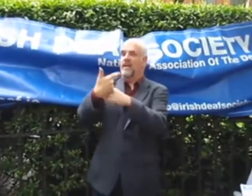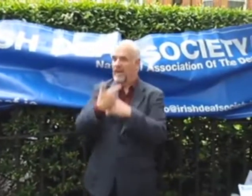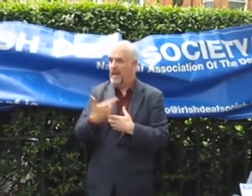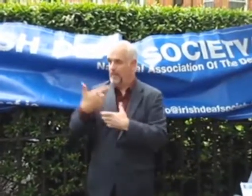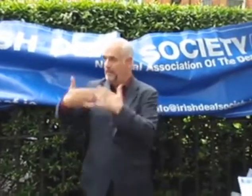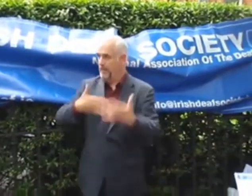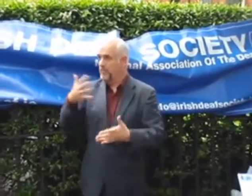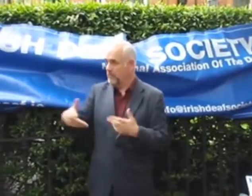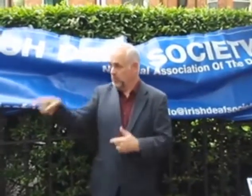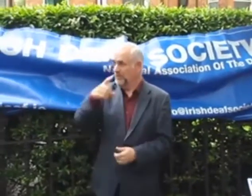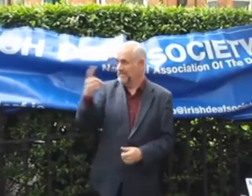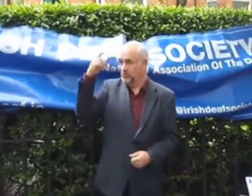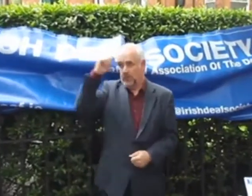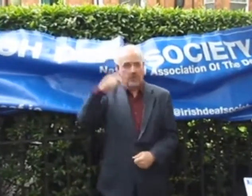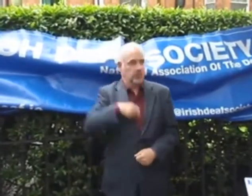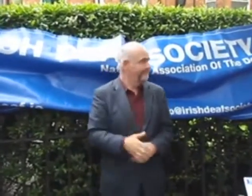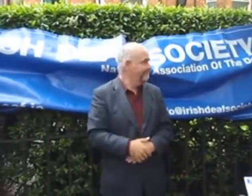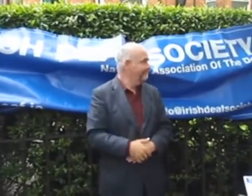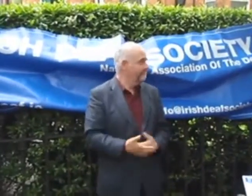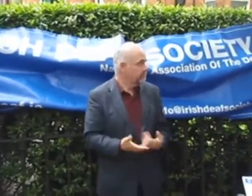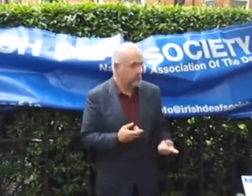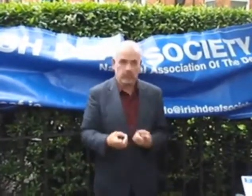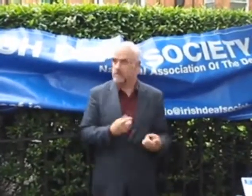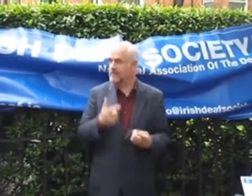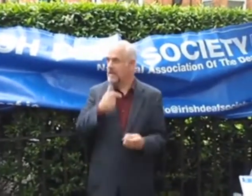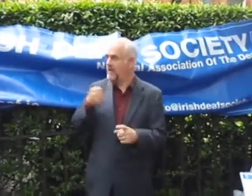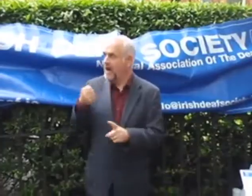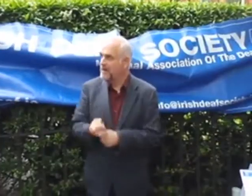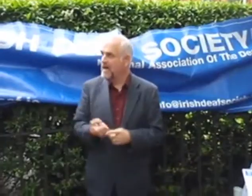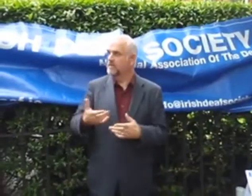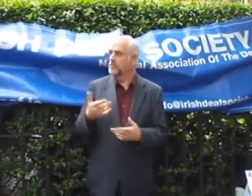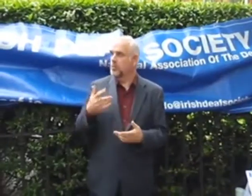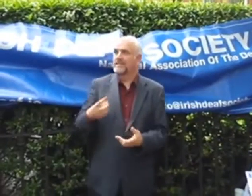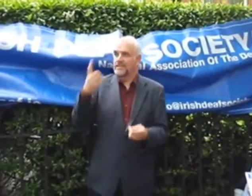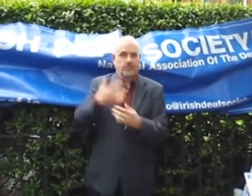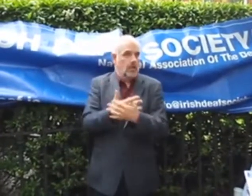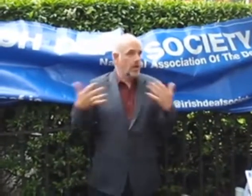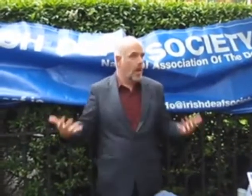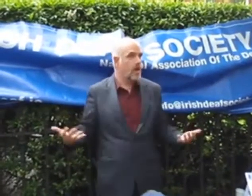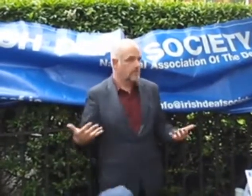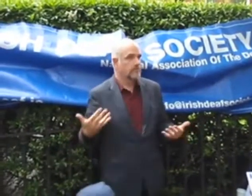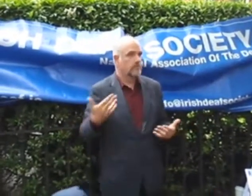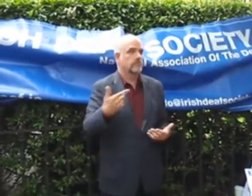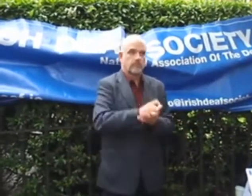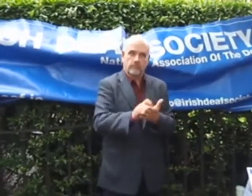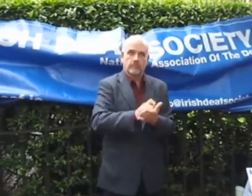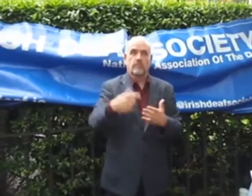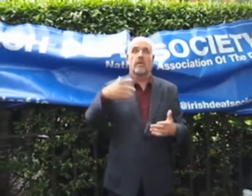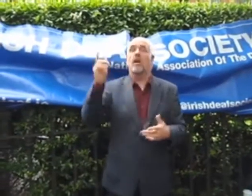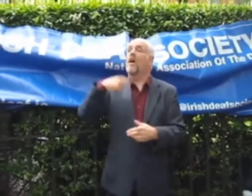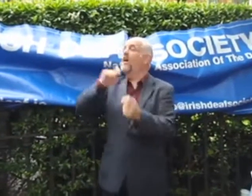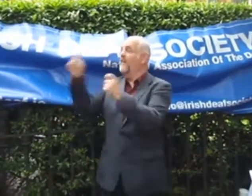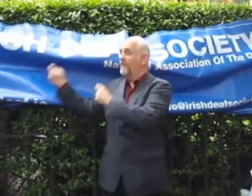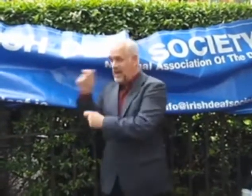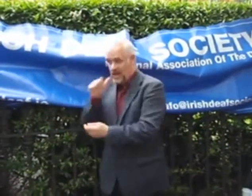to complete the petition, get a record of this and have it videoed. That's the group of us here, so that we can have some impact and to show that we have done a